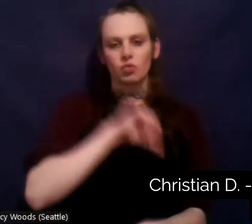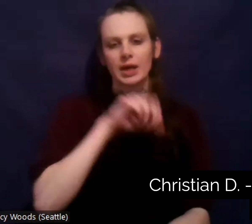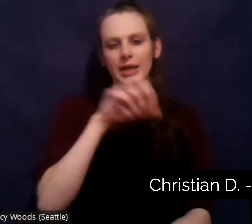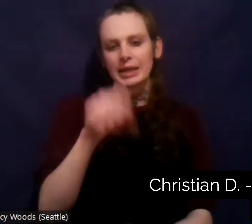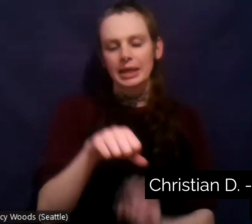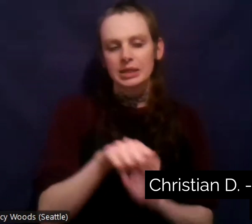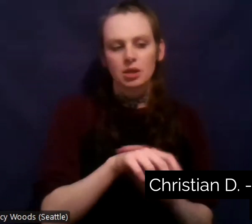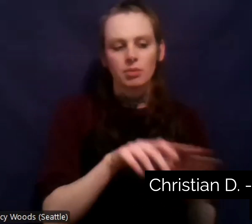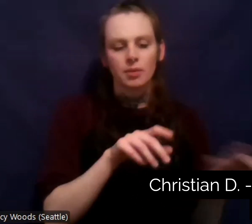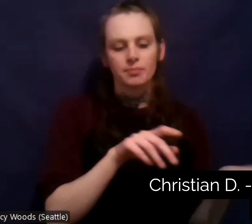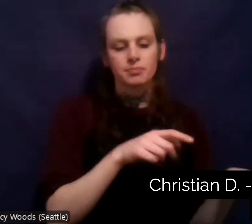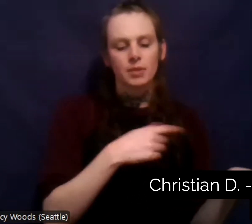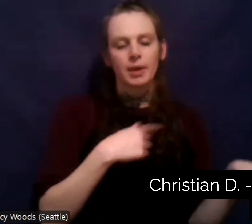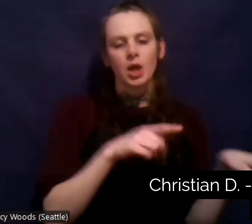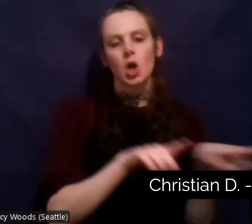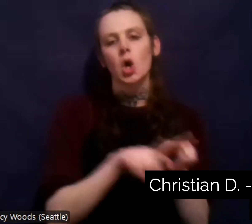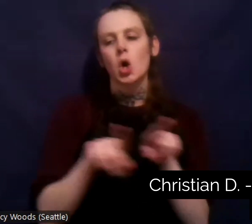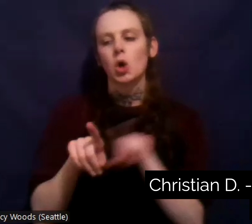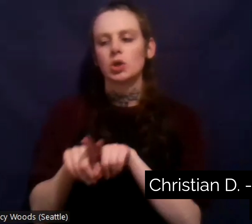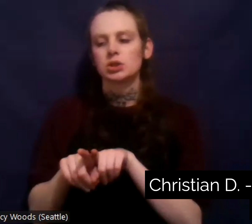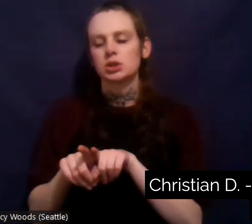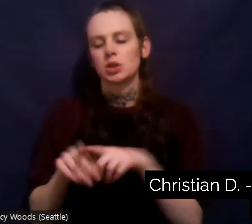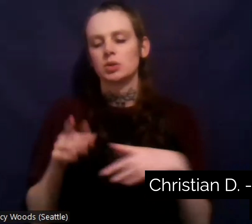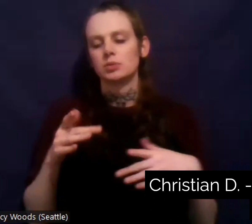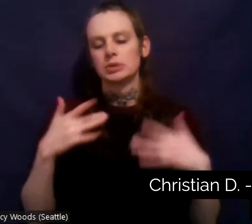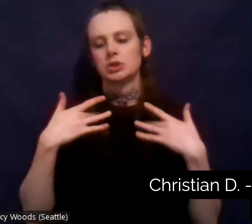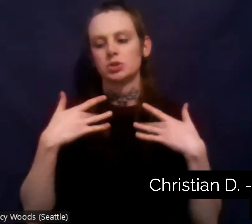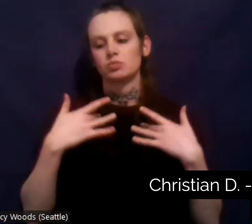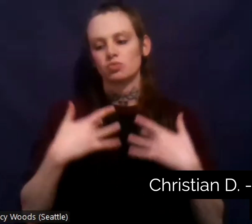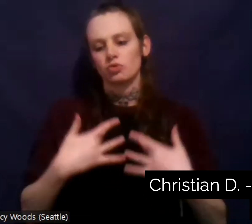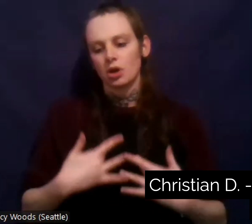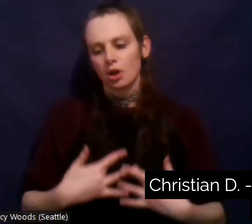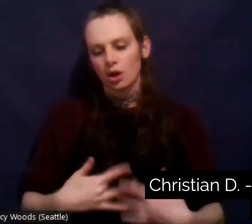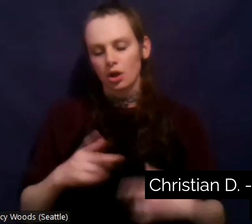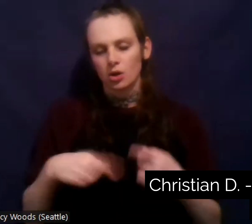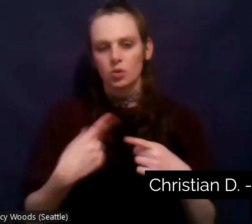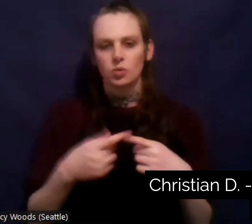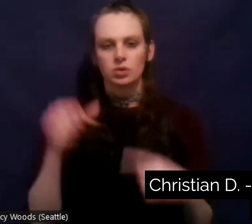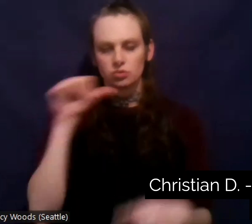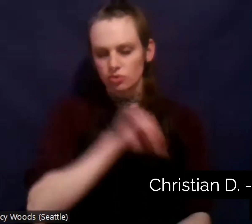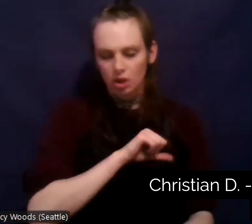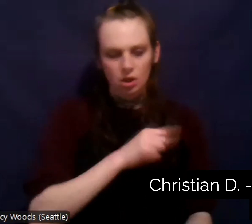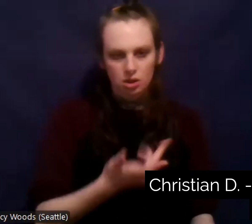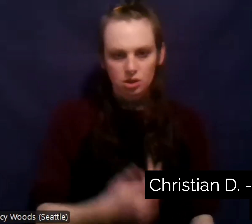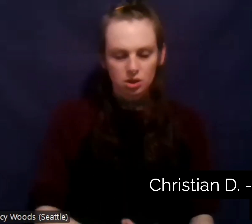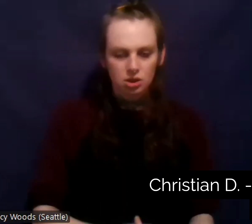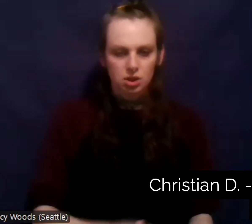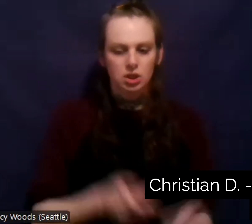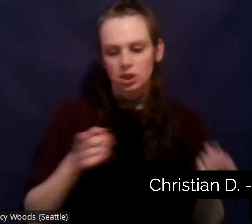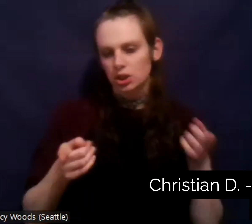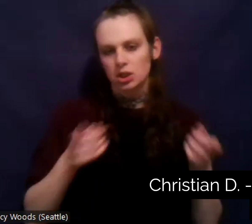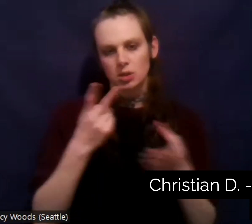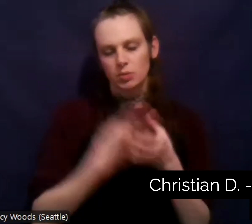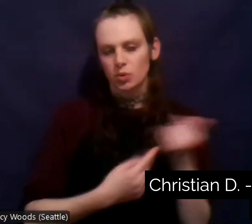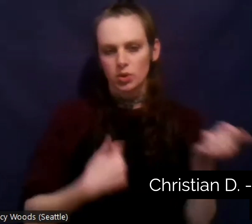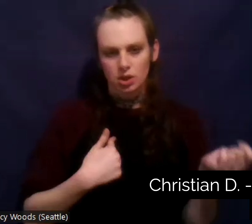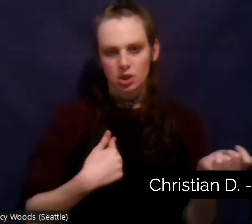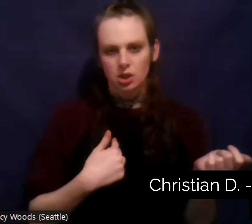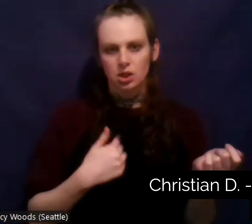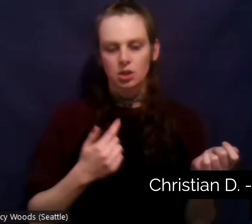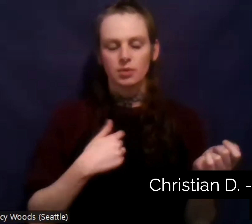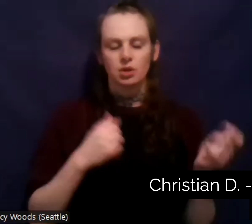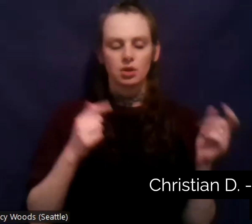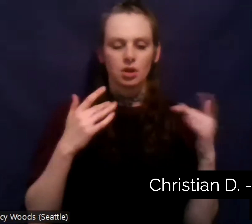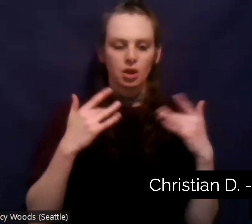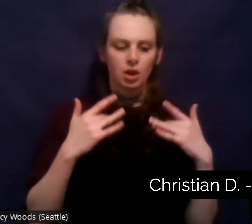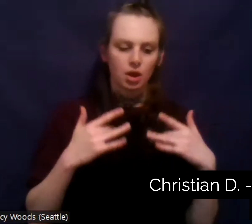also the depressing drunk. I was always drinking in my room late at night and